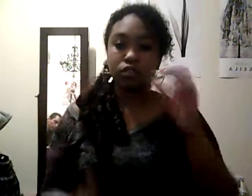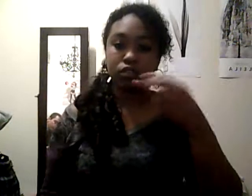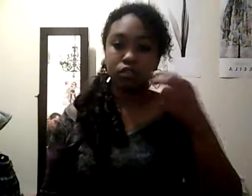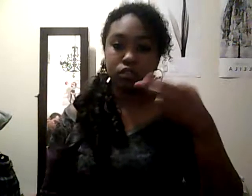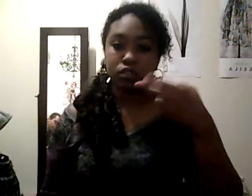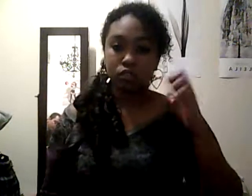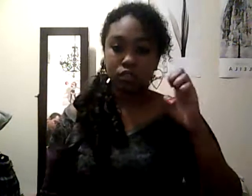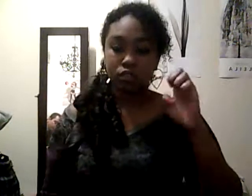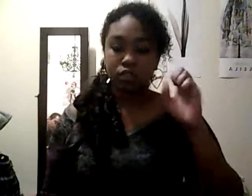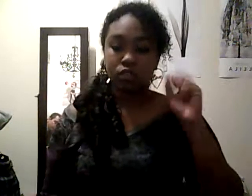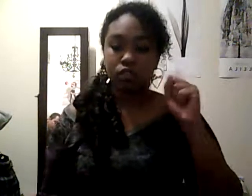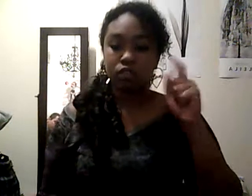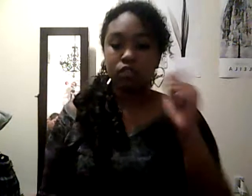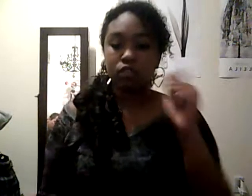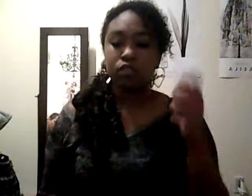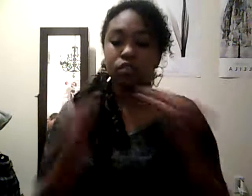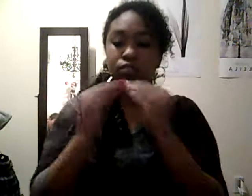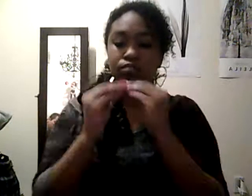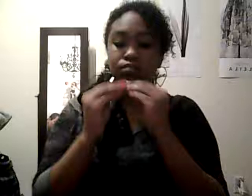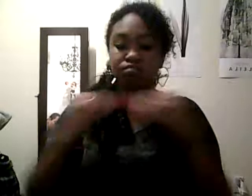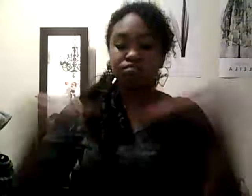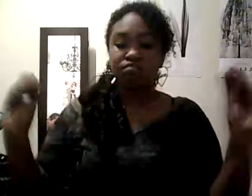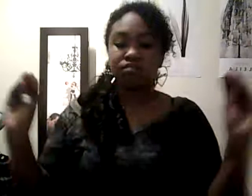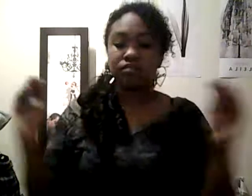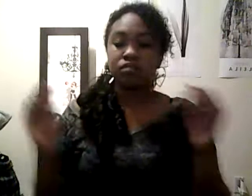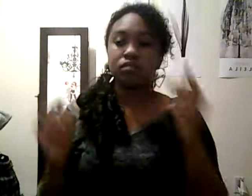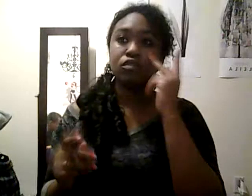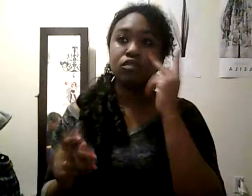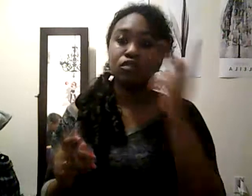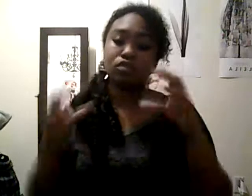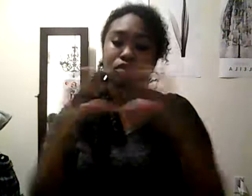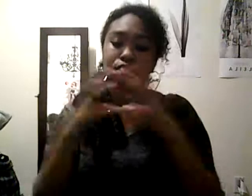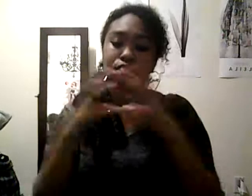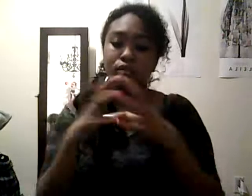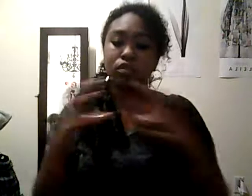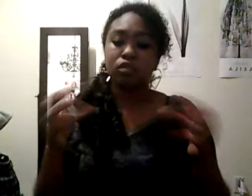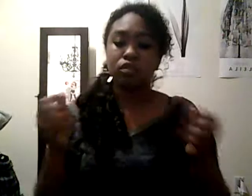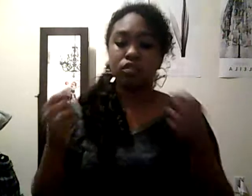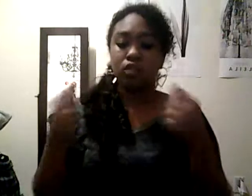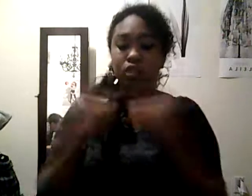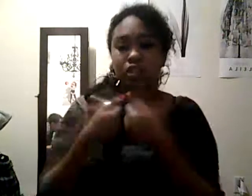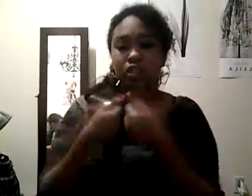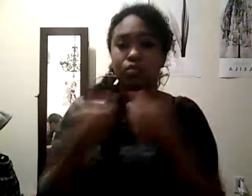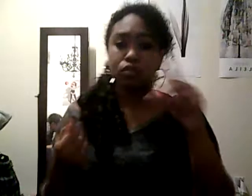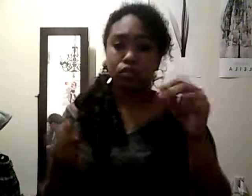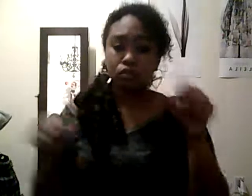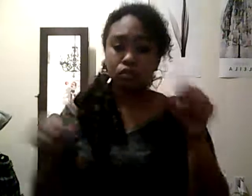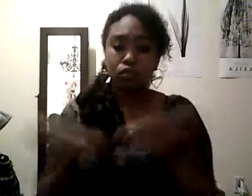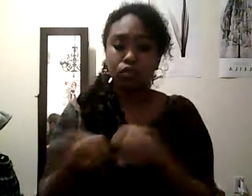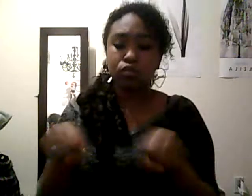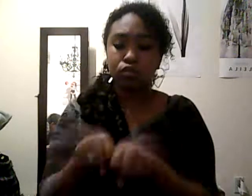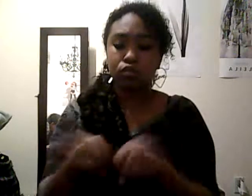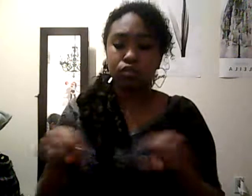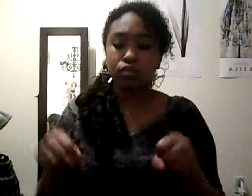She's right. I'm sorry, Mayor West. Well, you were only doing what you thought was right, Brian. And hey, you've distracted everyone from the